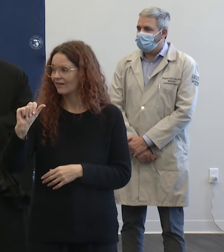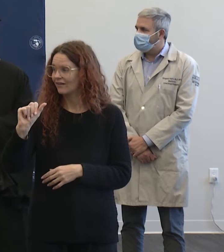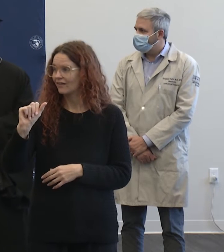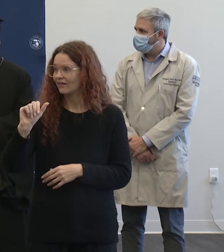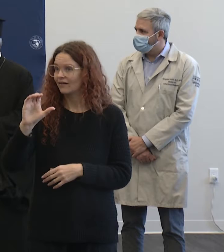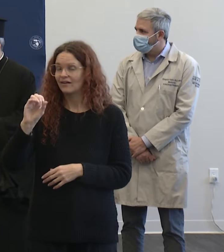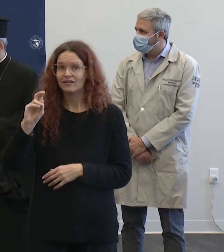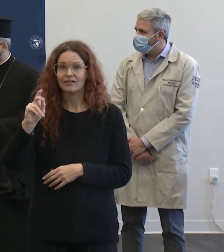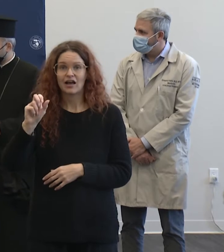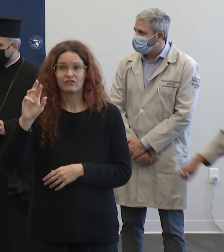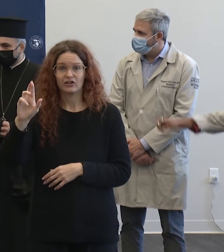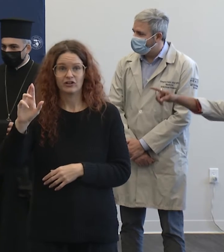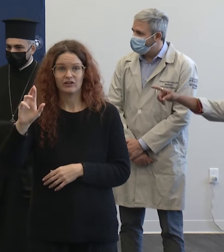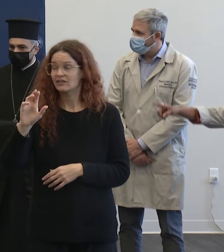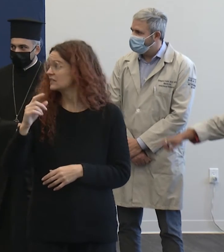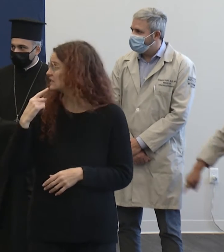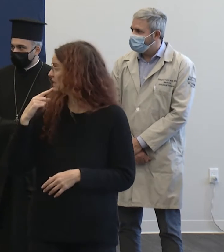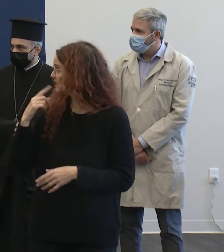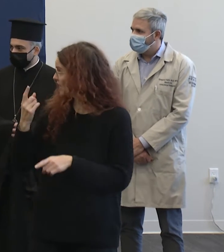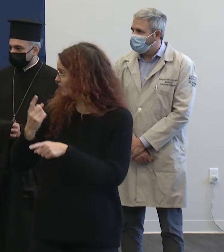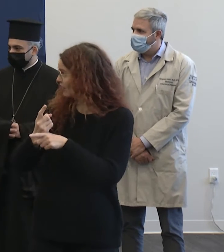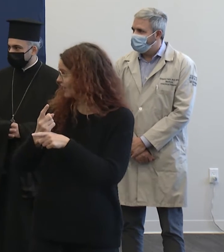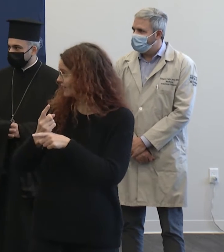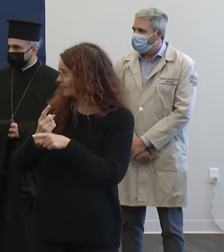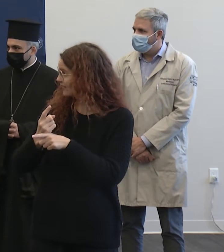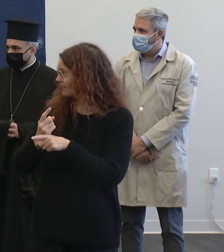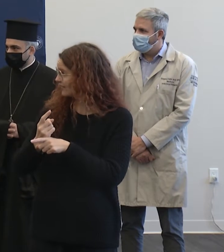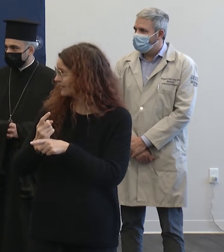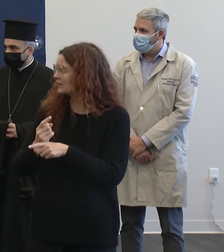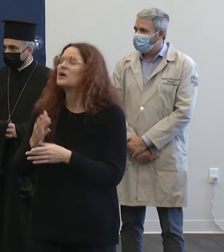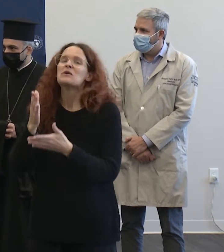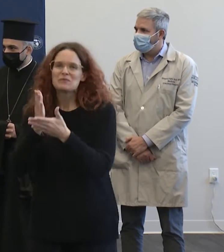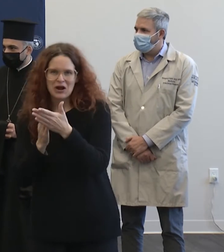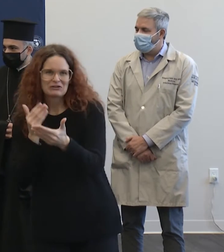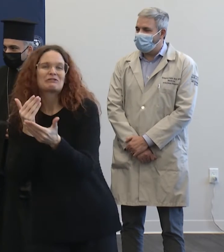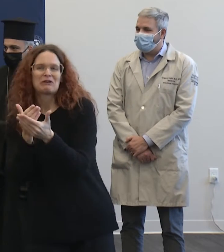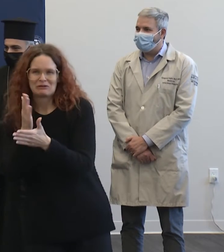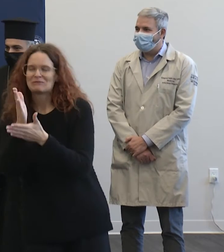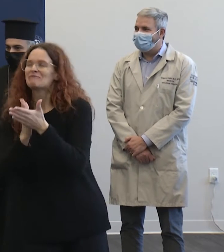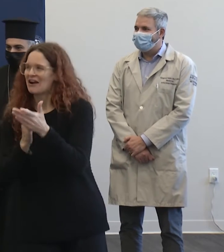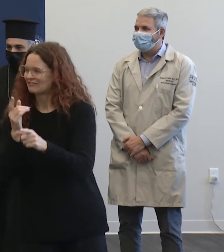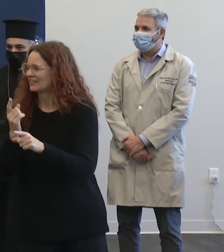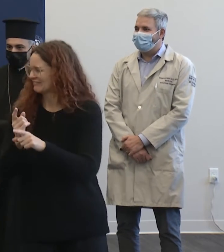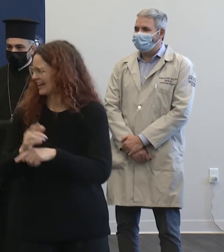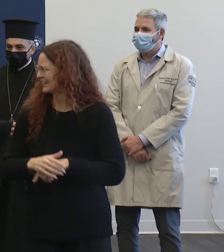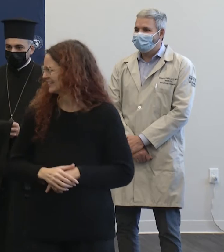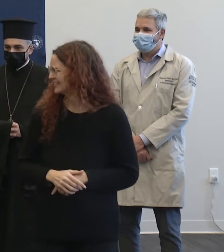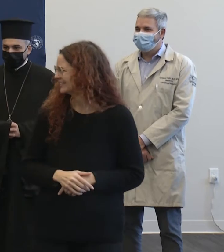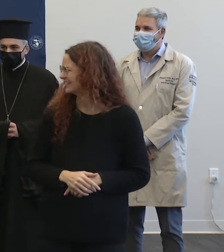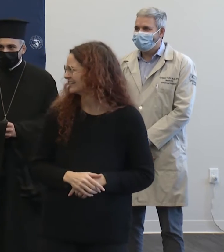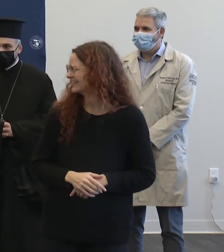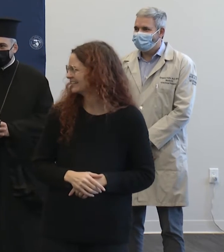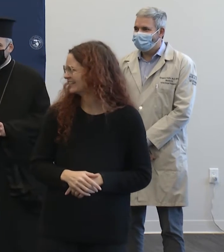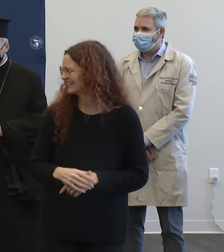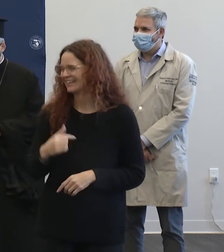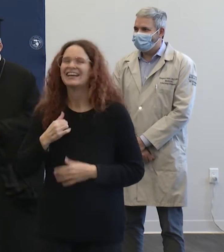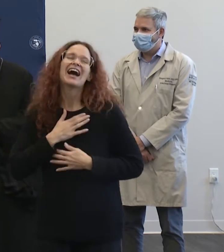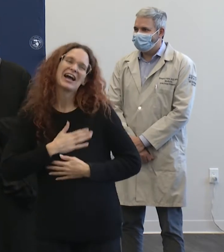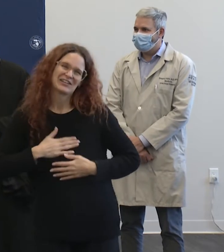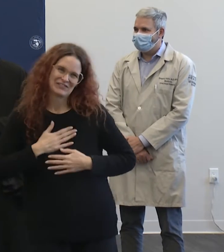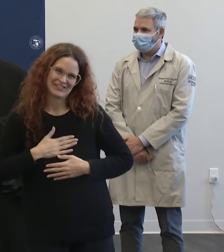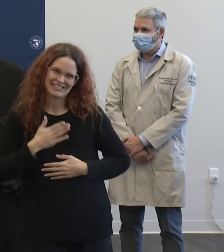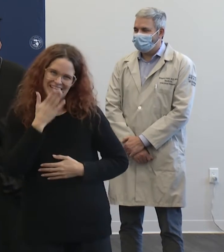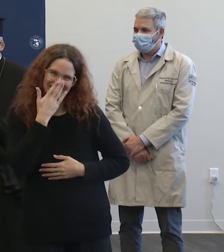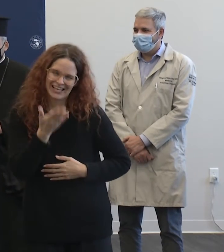Convo. Did I say it, Convo? Did I do it right? Part of it. Closer. Yes. And I appreciate